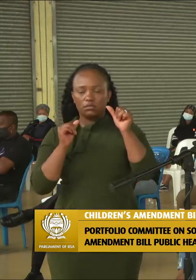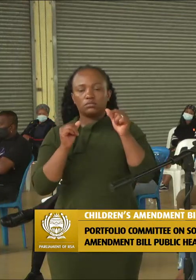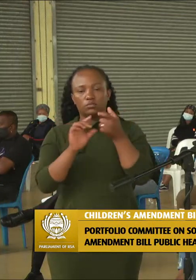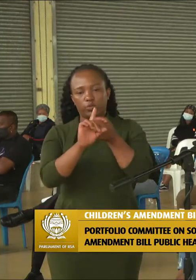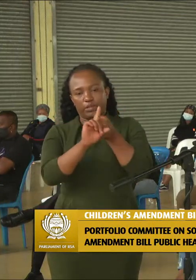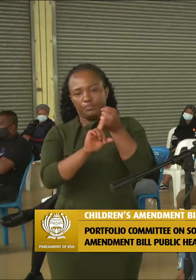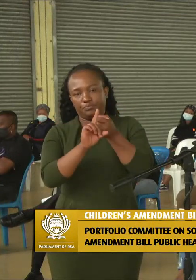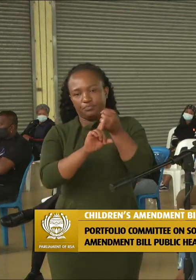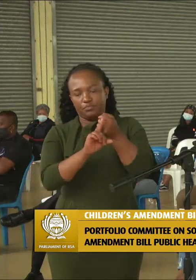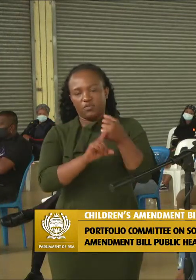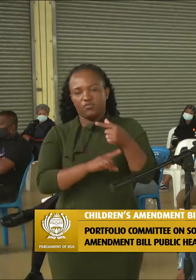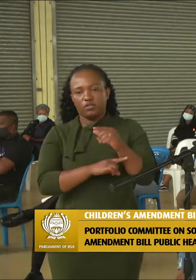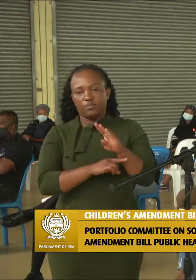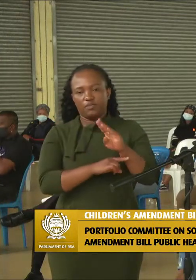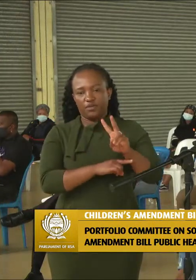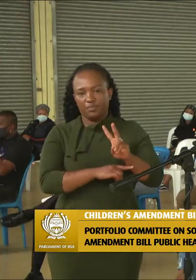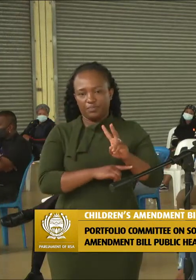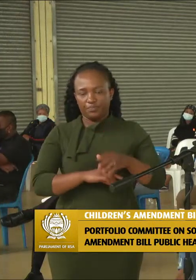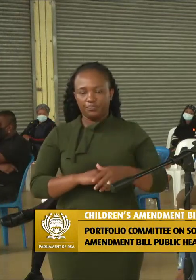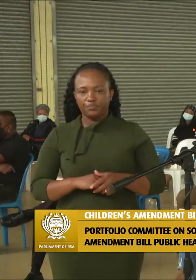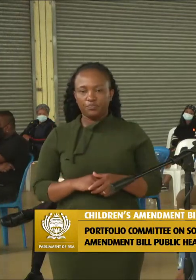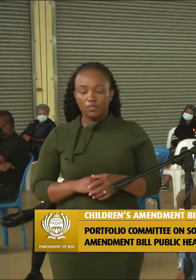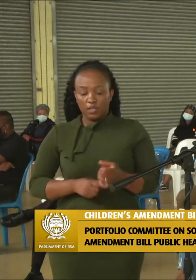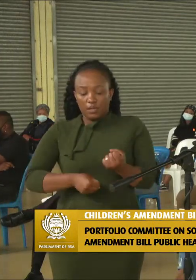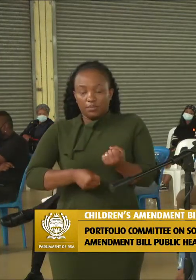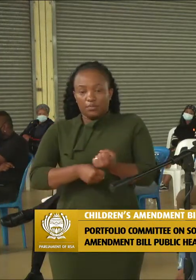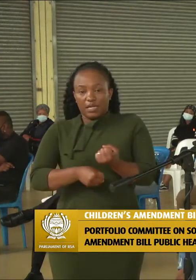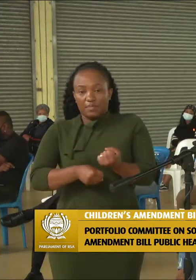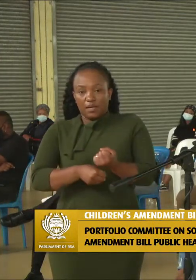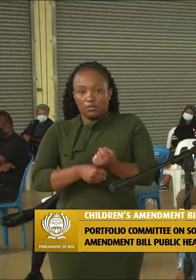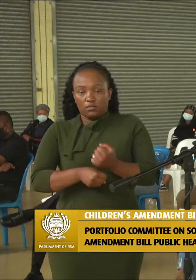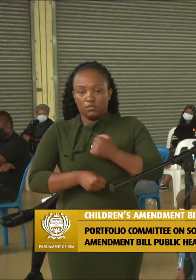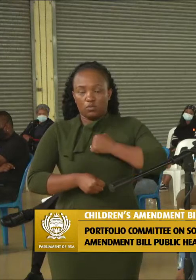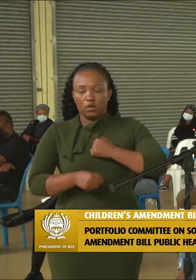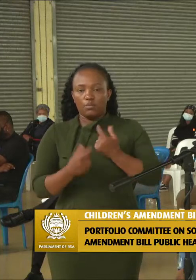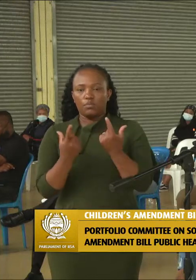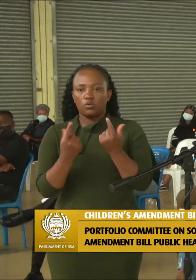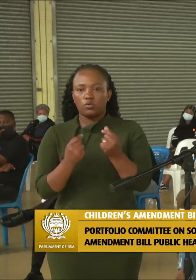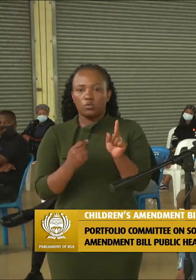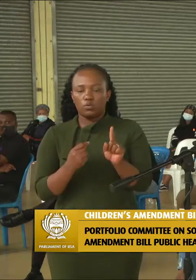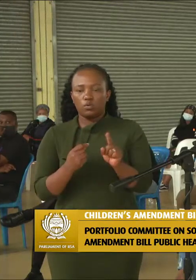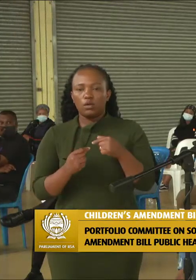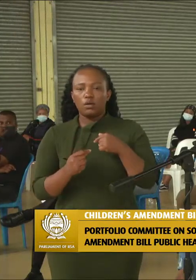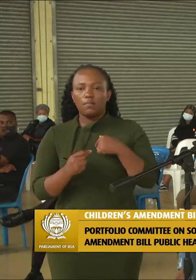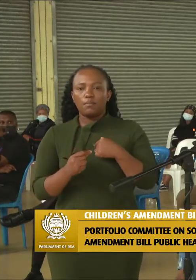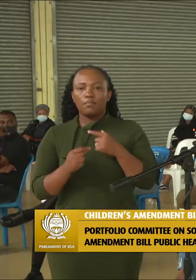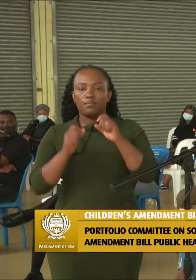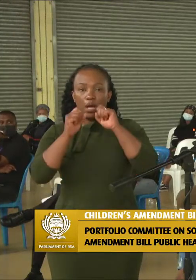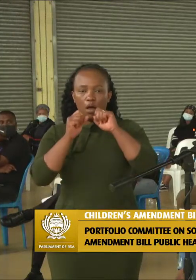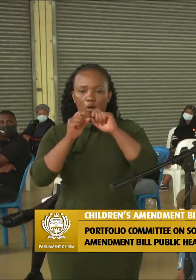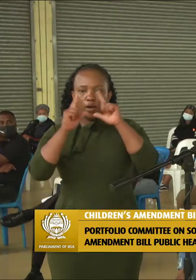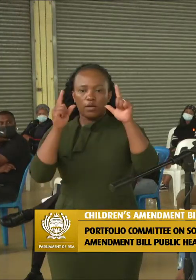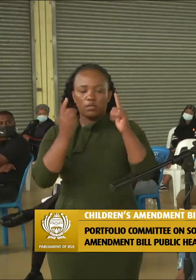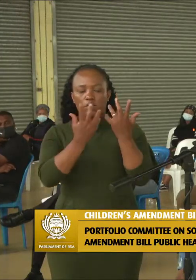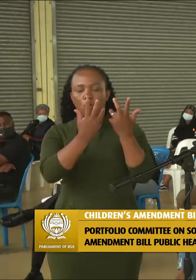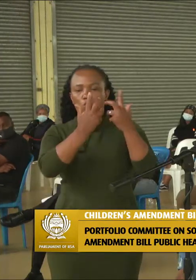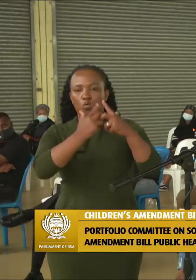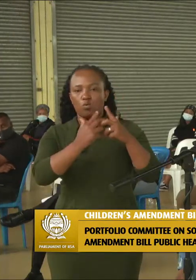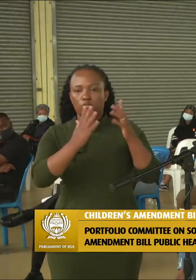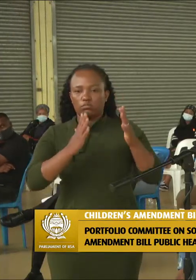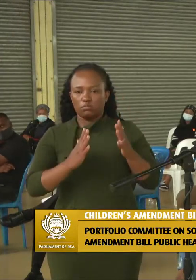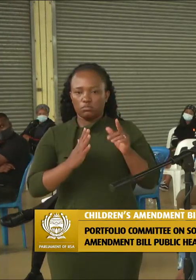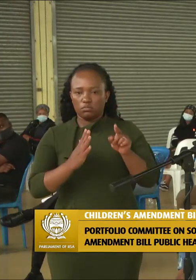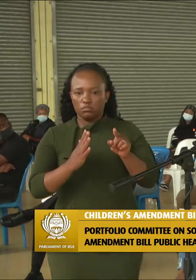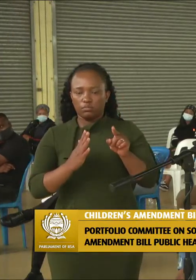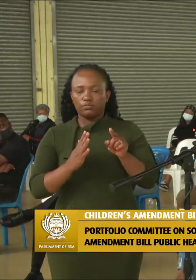violence for adult people. Umsebenzi wami ngisebenza njengo awareness coordinator, ngiphinde futhi